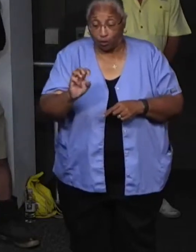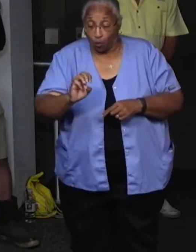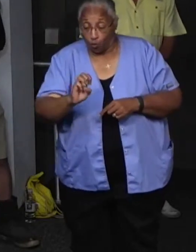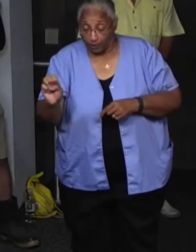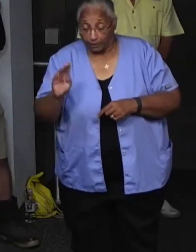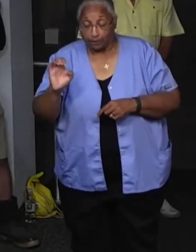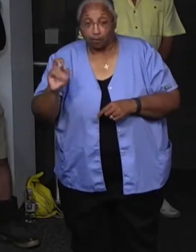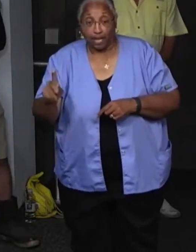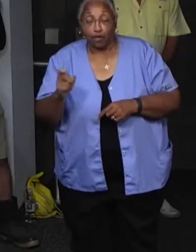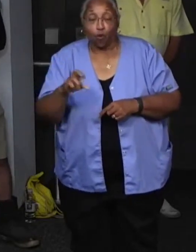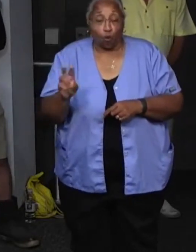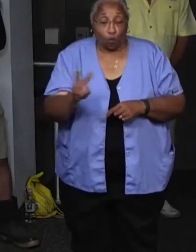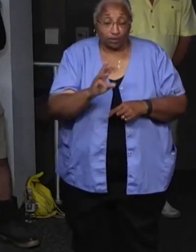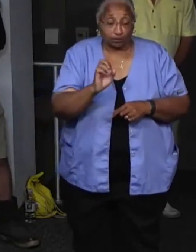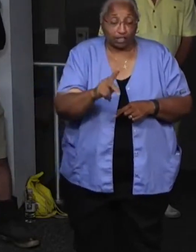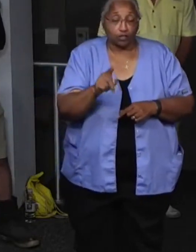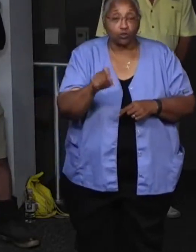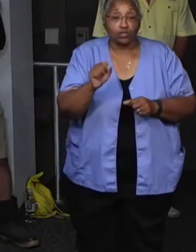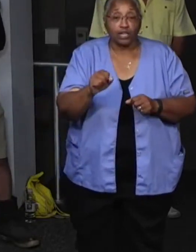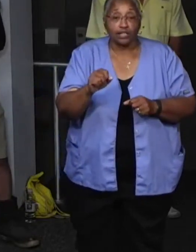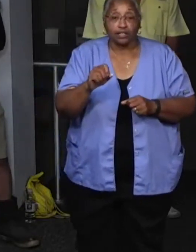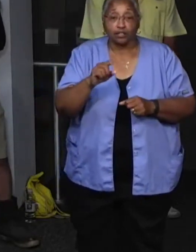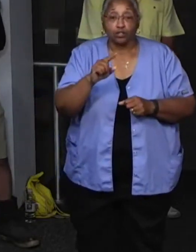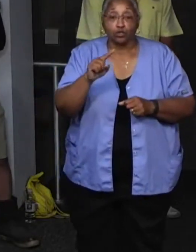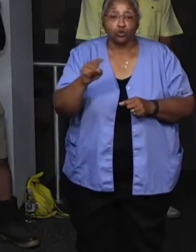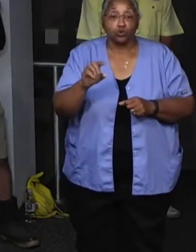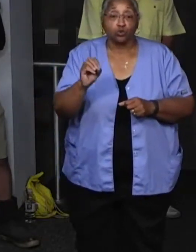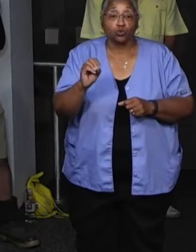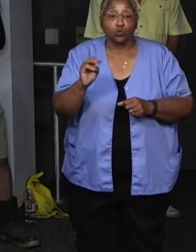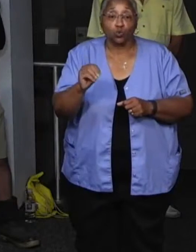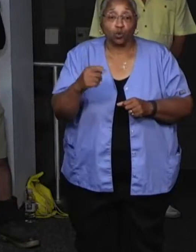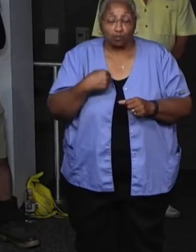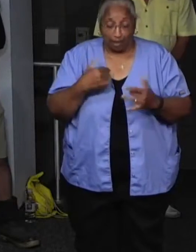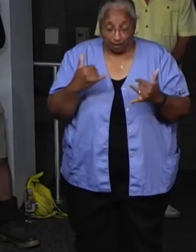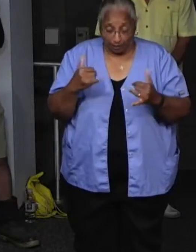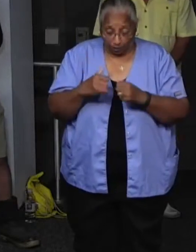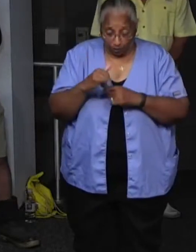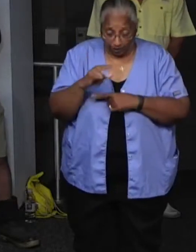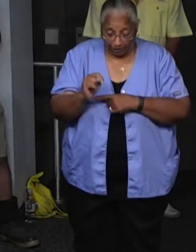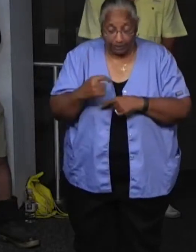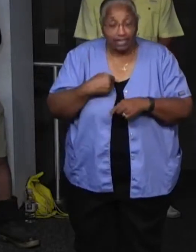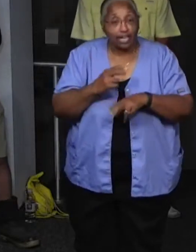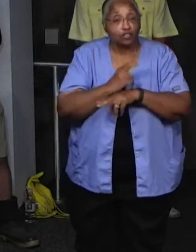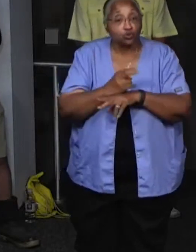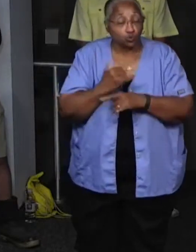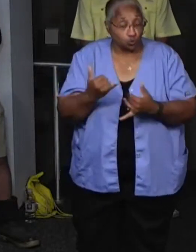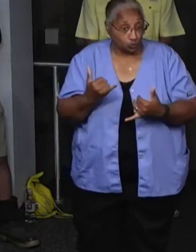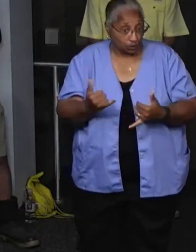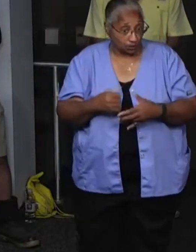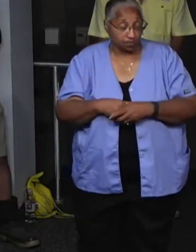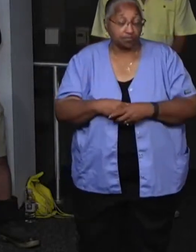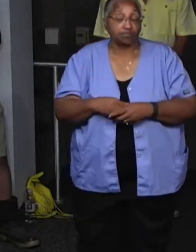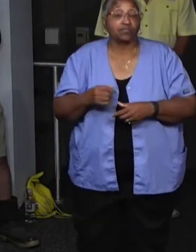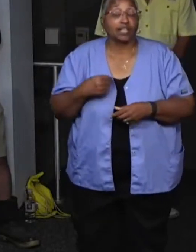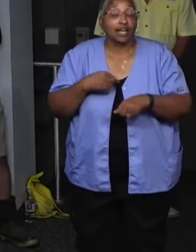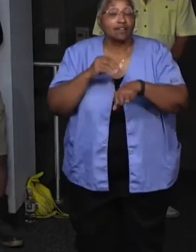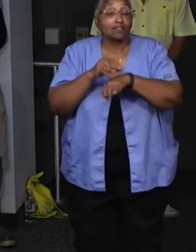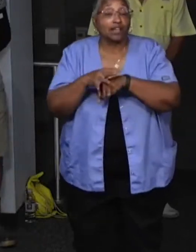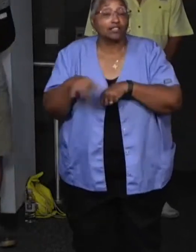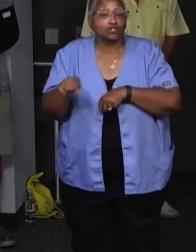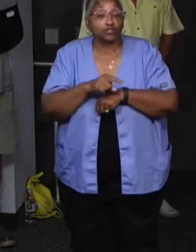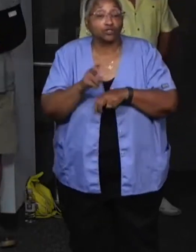live, you can zoom in, and I've tinkered with it and I've tested it and I used it today. I would advise